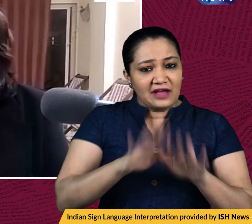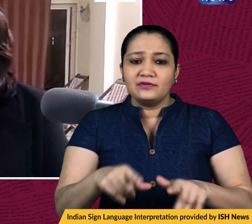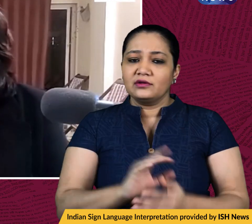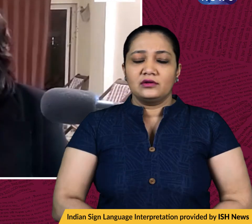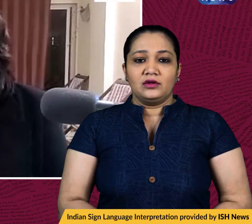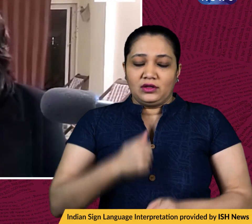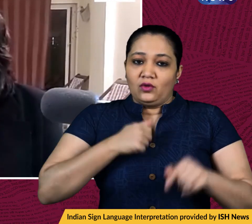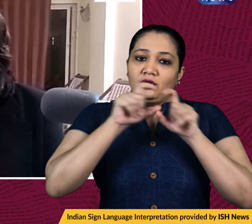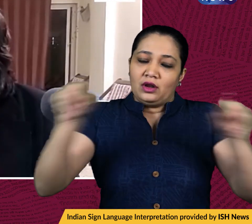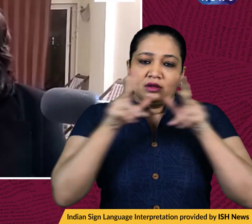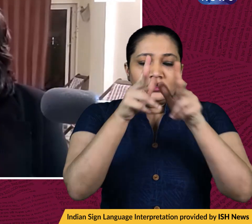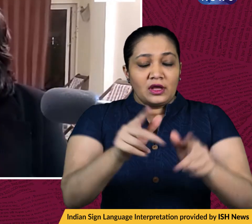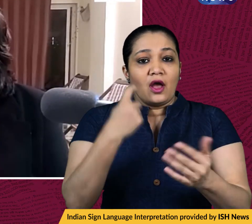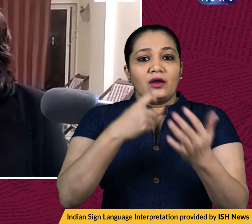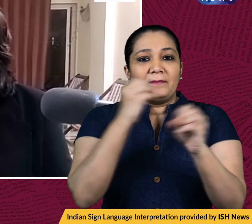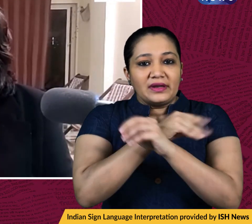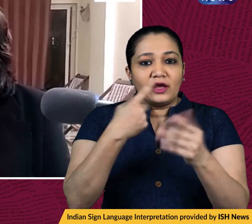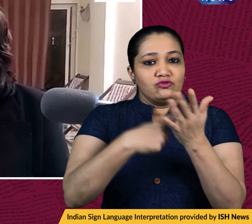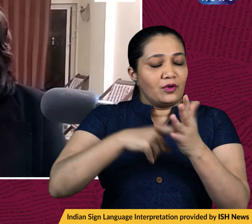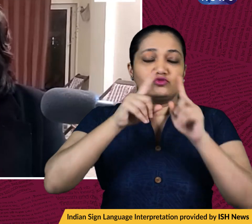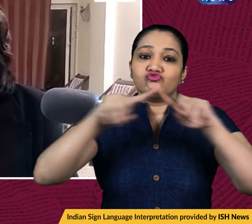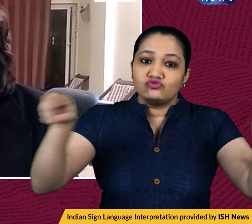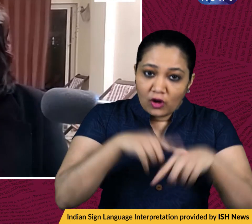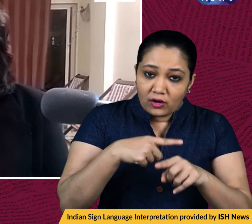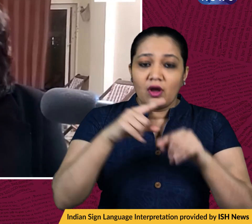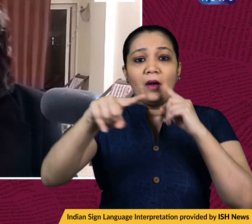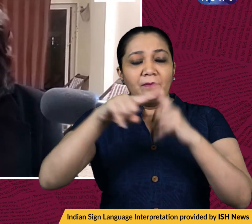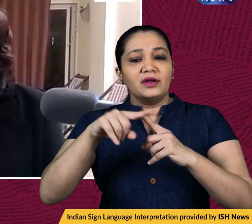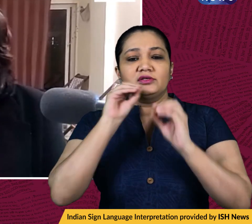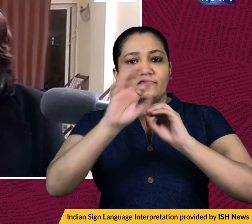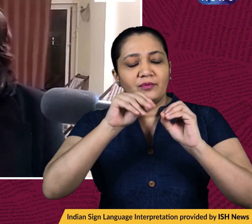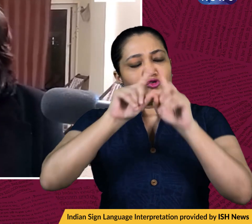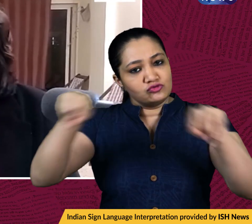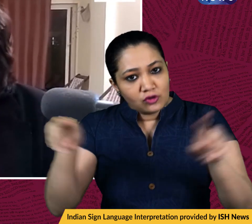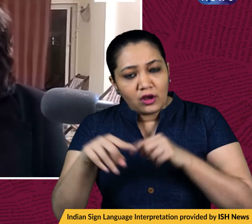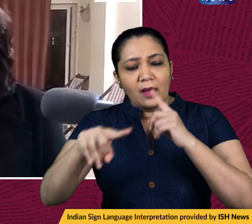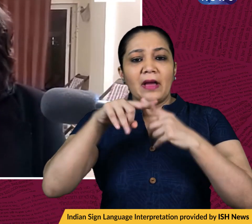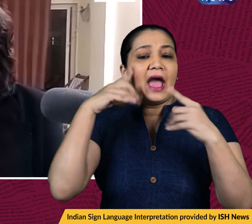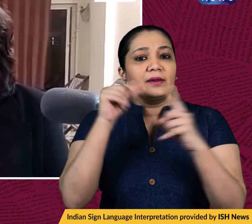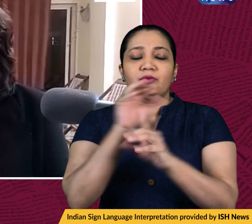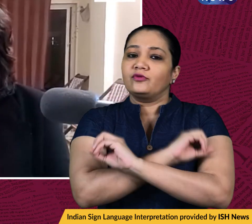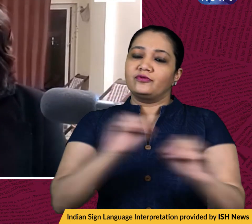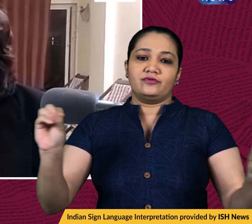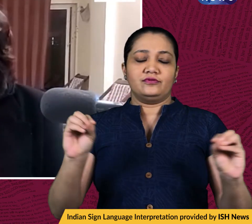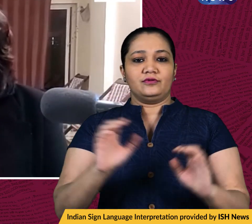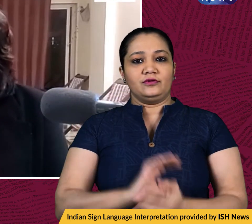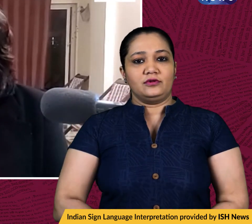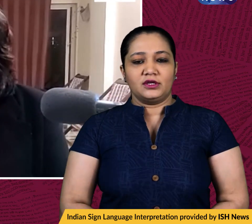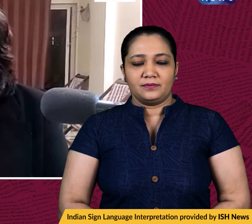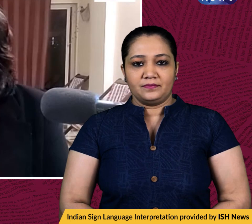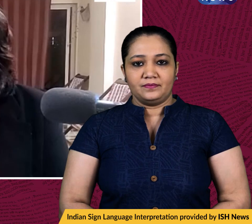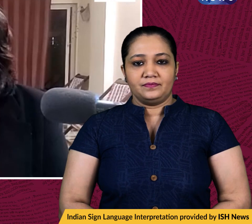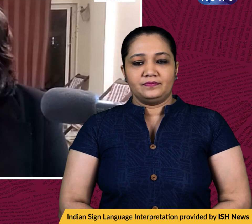manipulated. It is clarified that such media reports are not only misleading but are completely ill-informed and without any basis, end